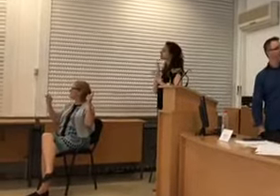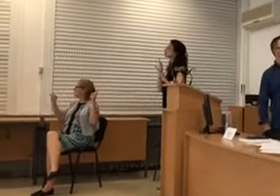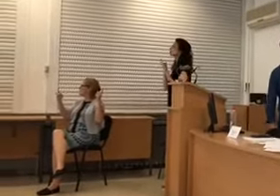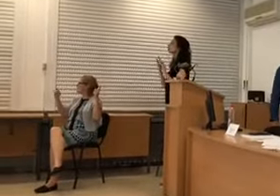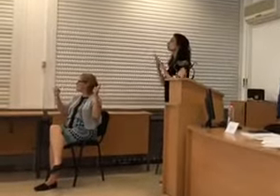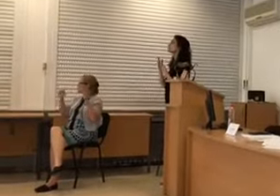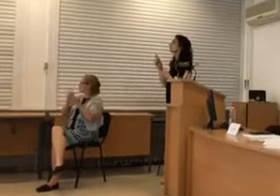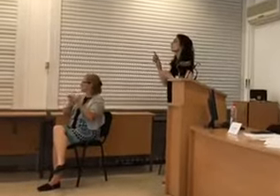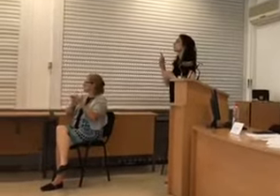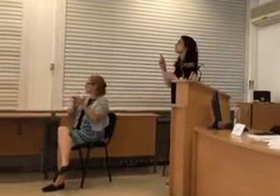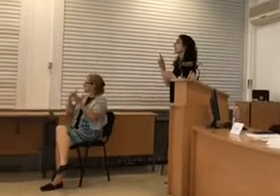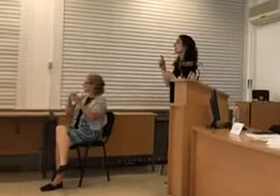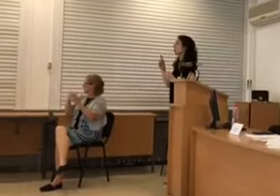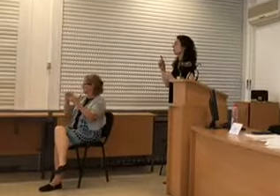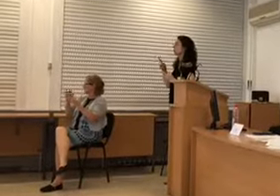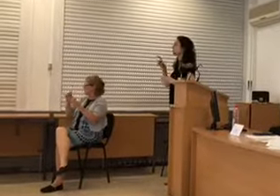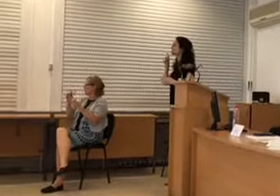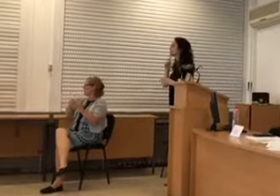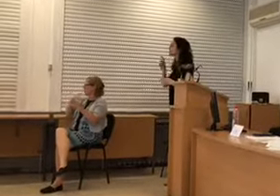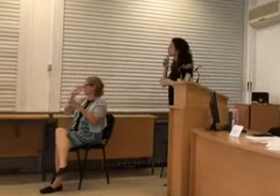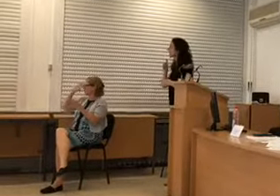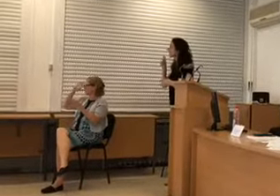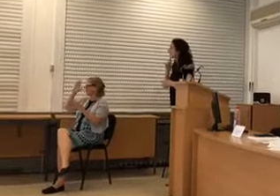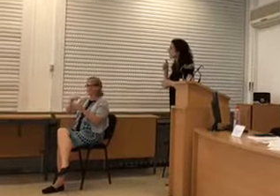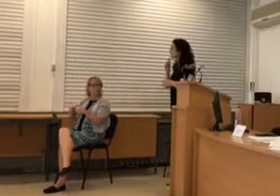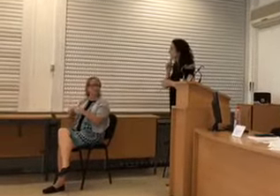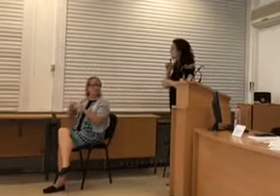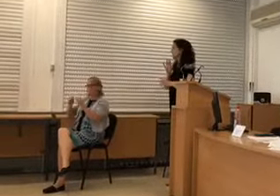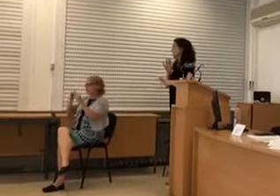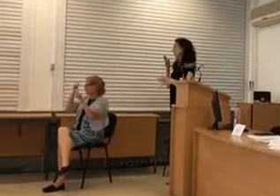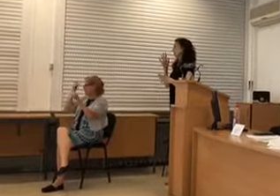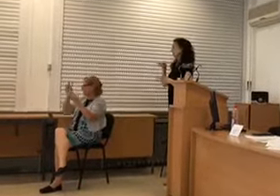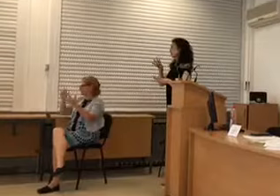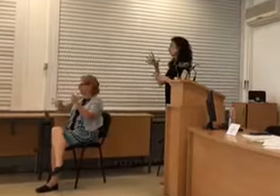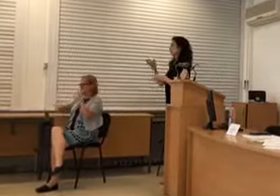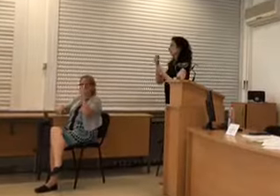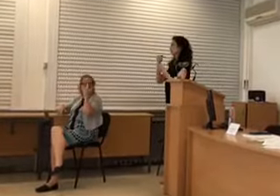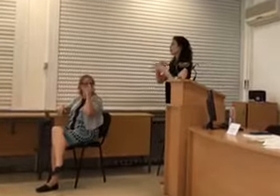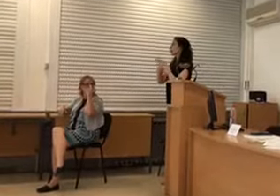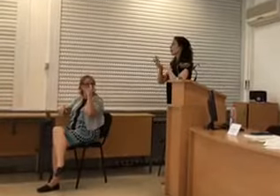in September. If you want to have more information,